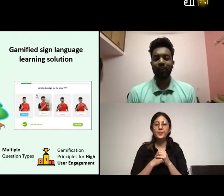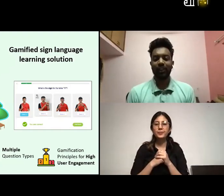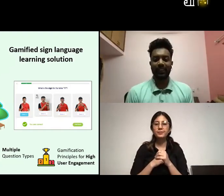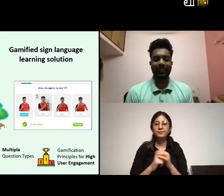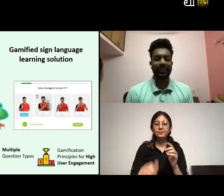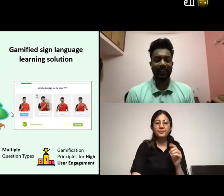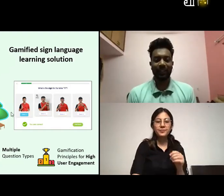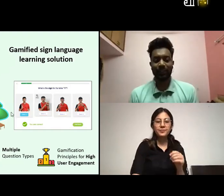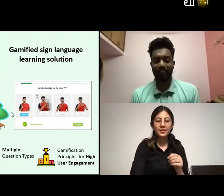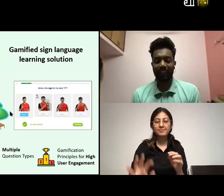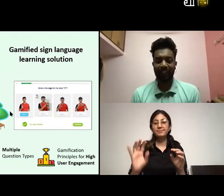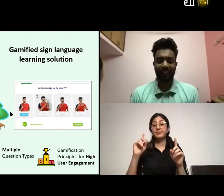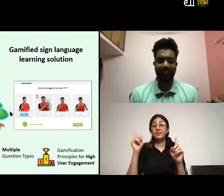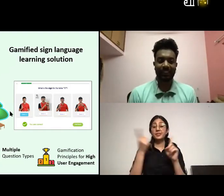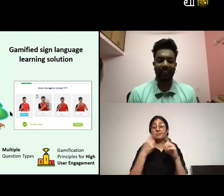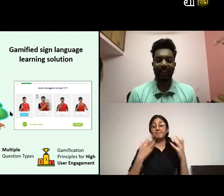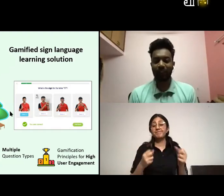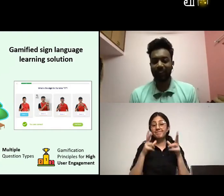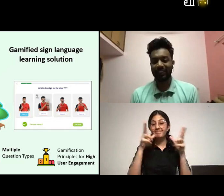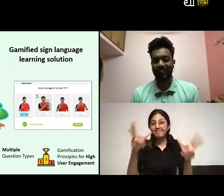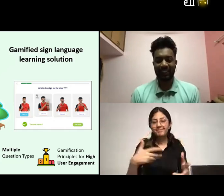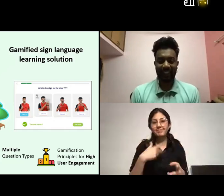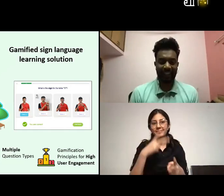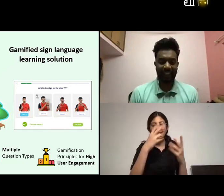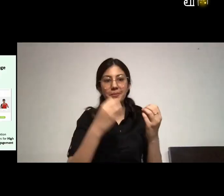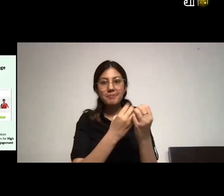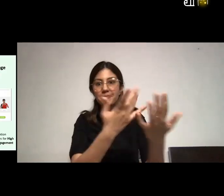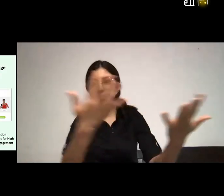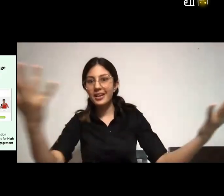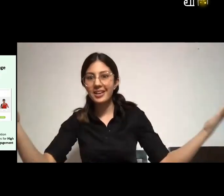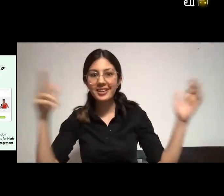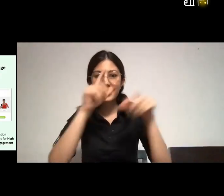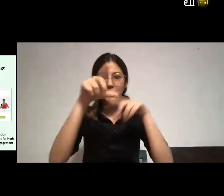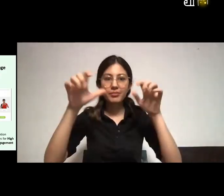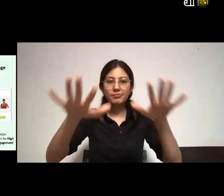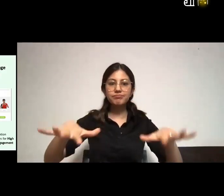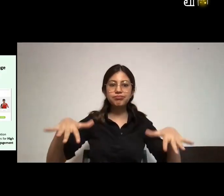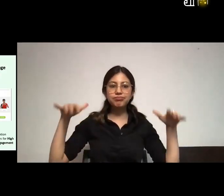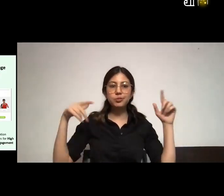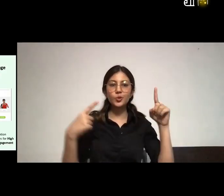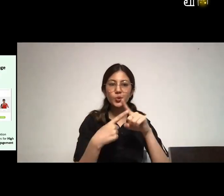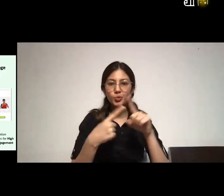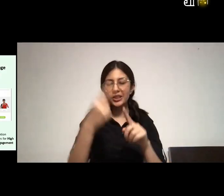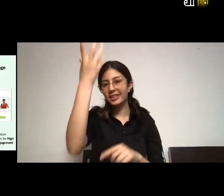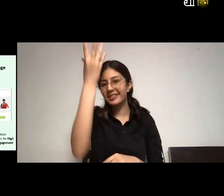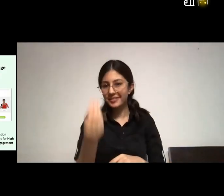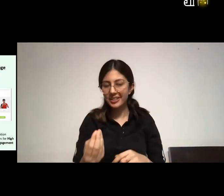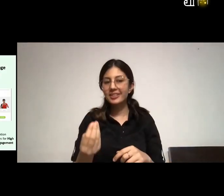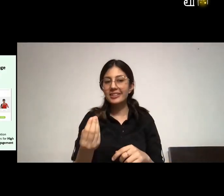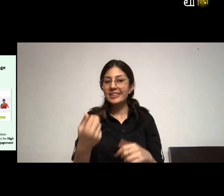First of all, it's great to see such a large audience at on a Tuesday evening.